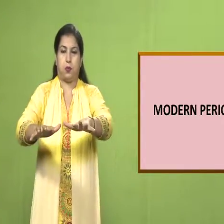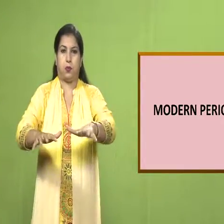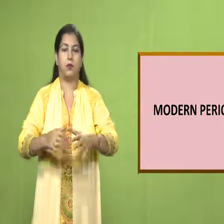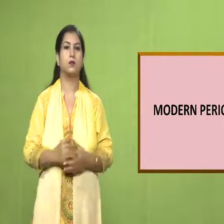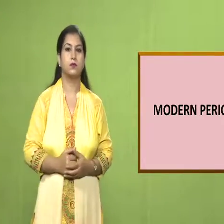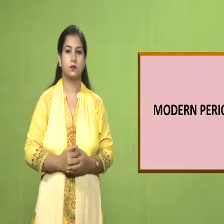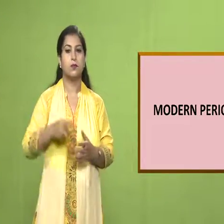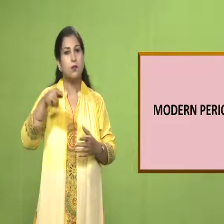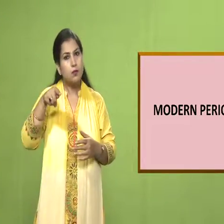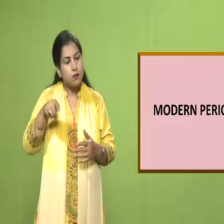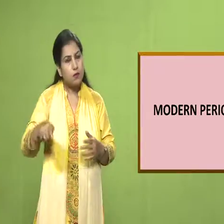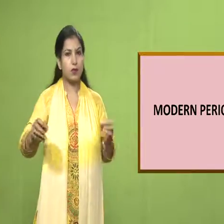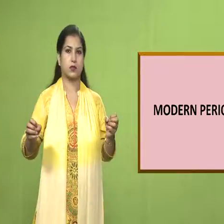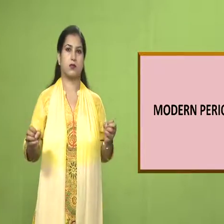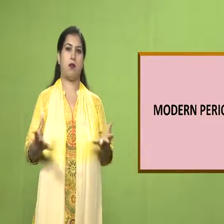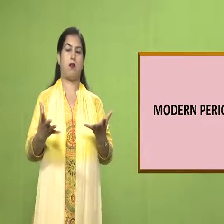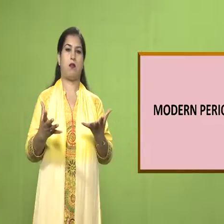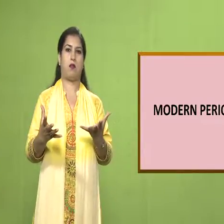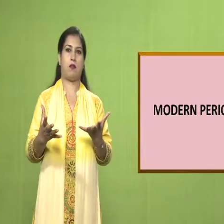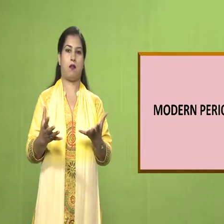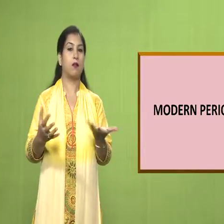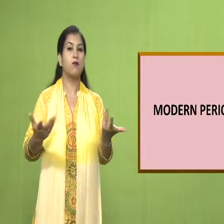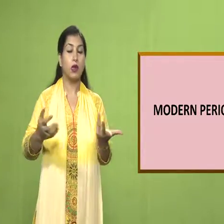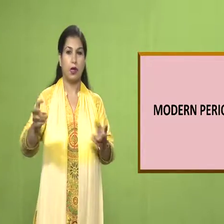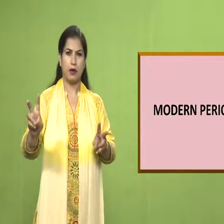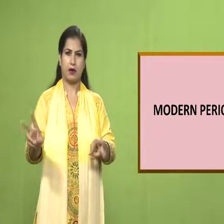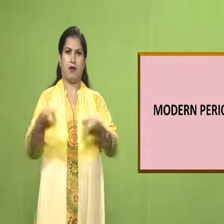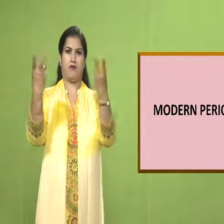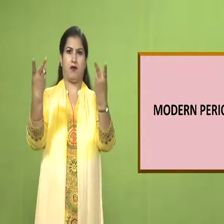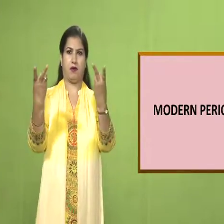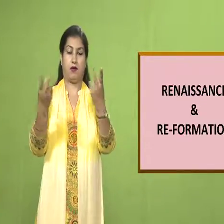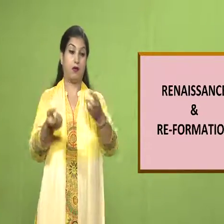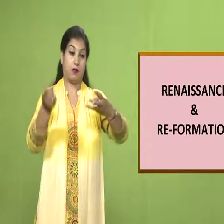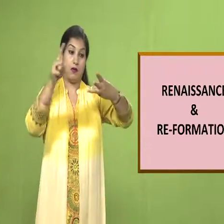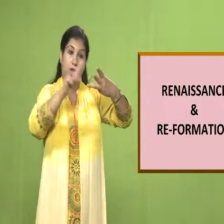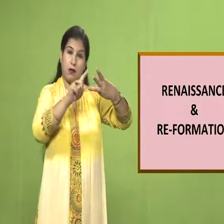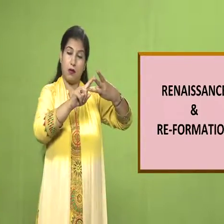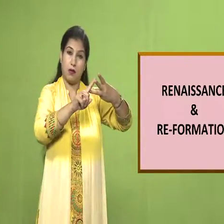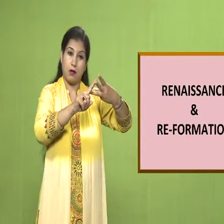that gave rise to different movements like Renaissance